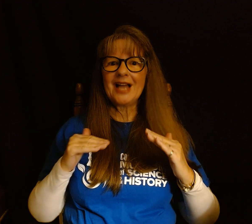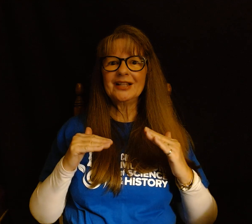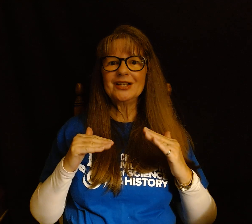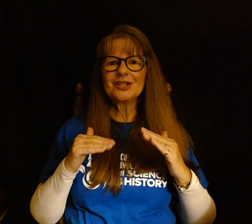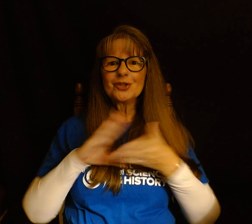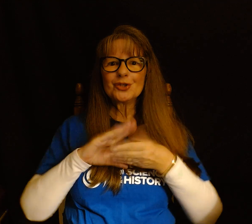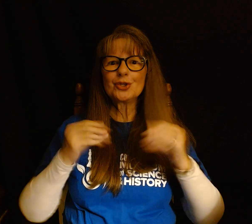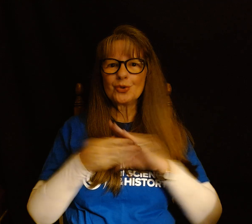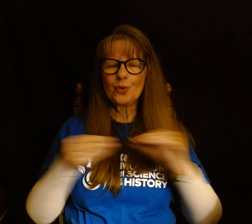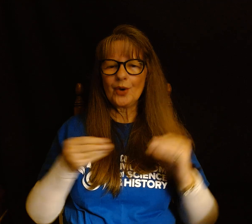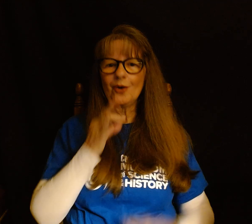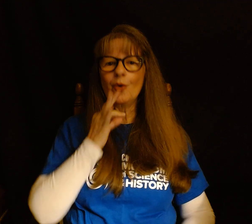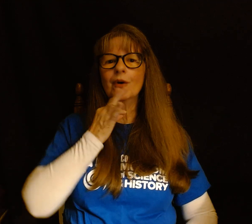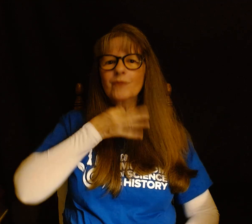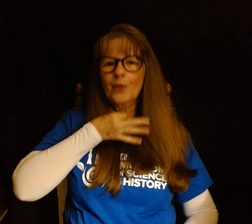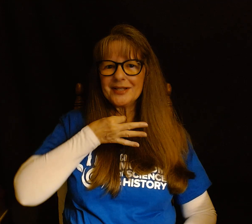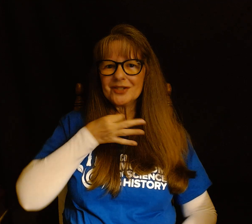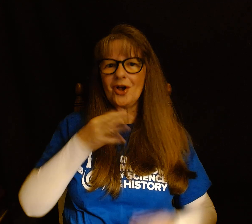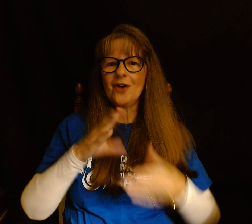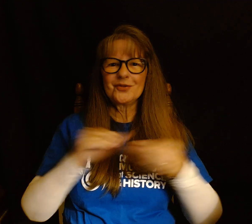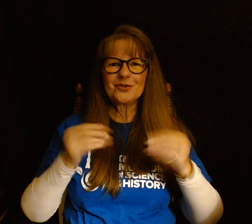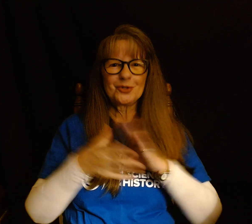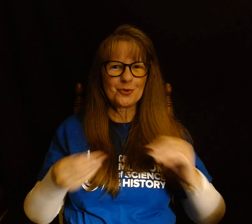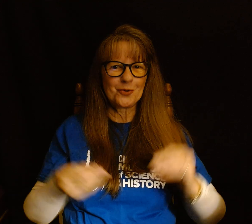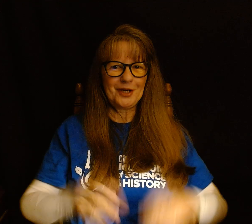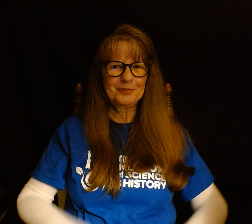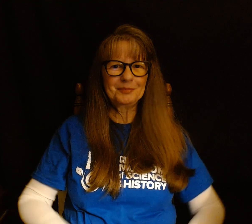silent story or voices off story.